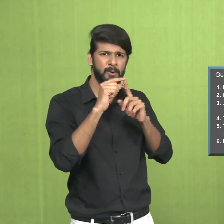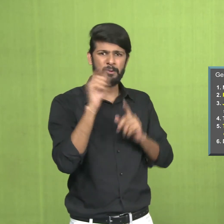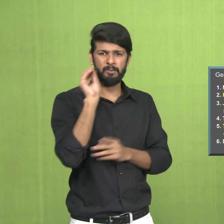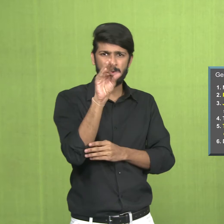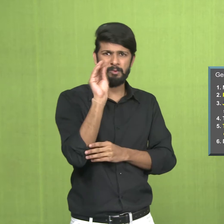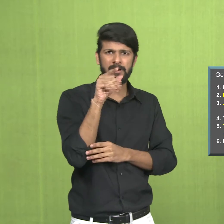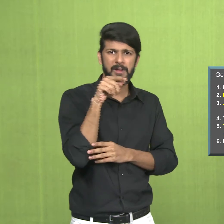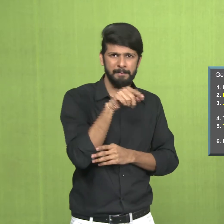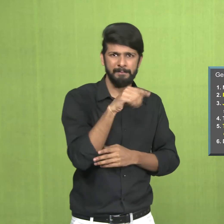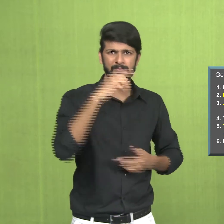The priest bust